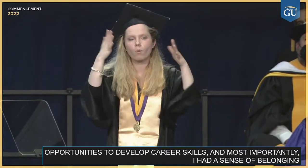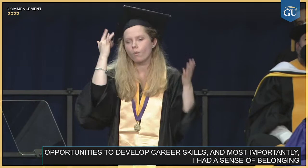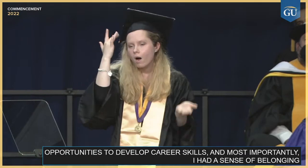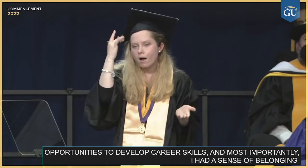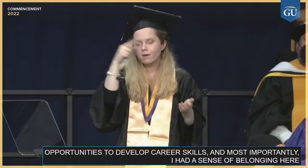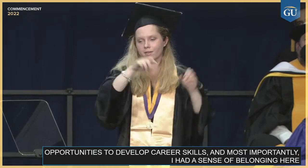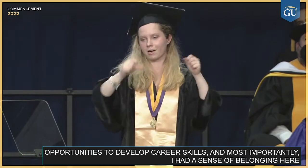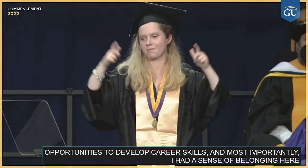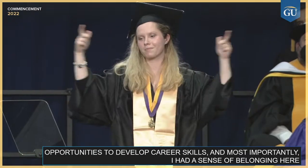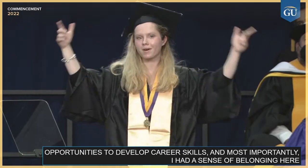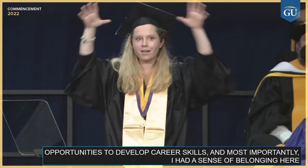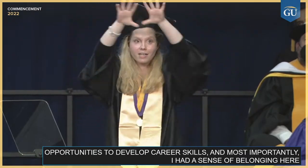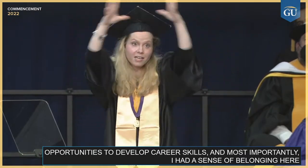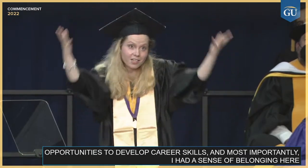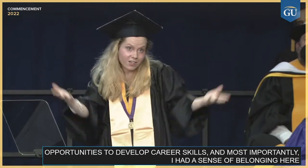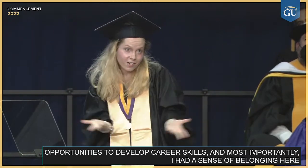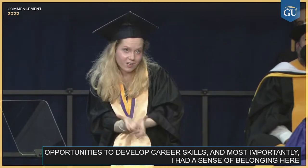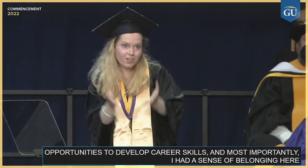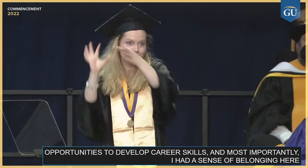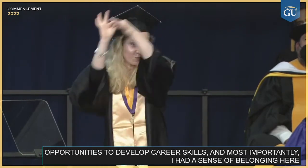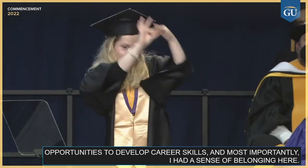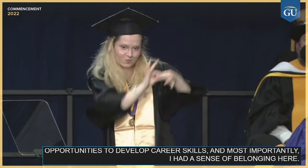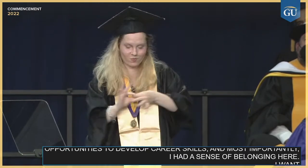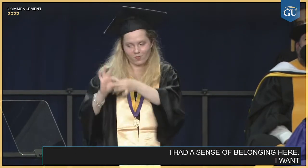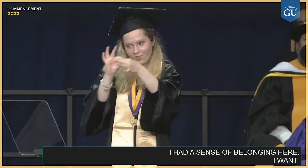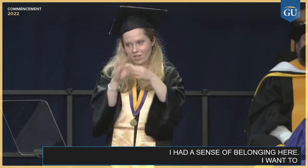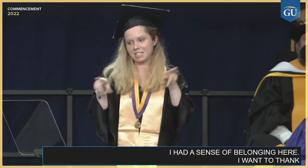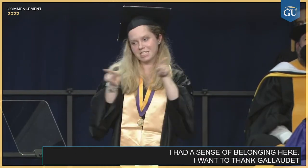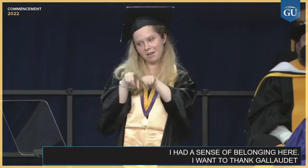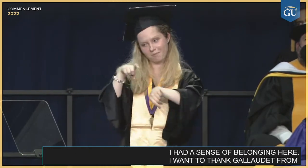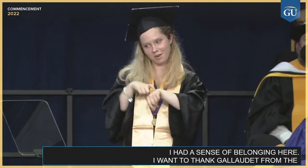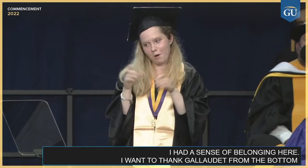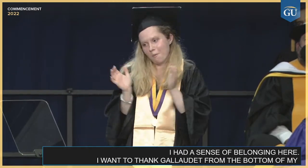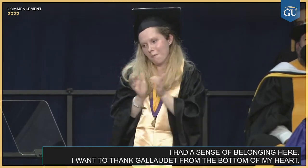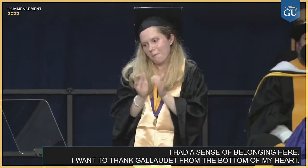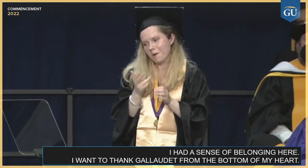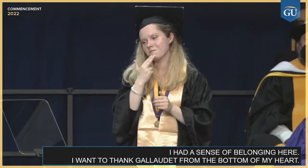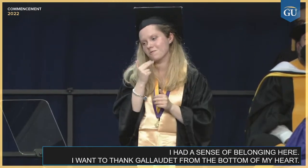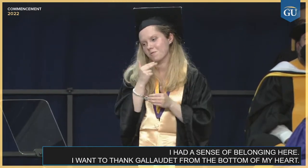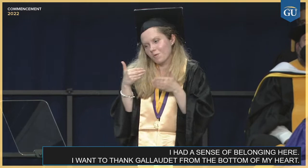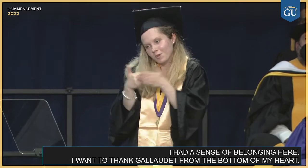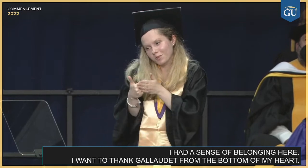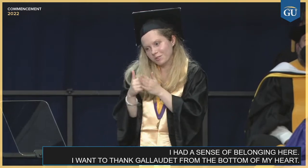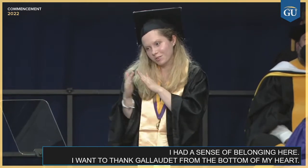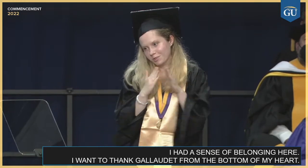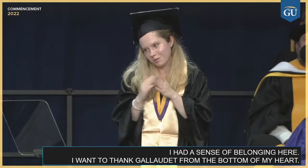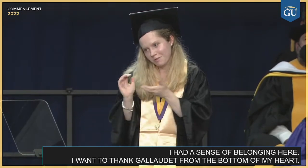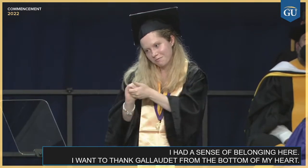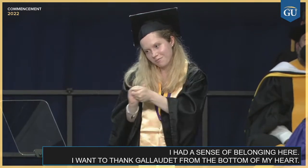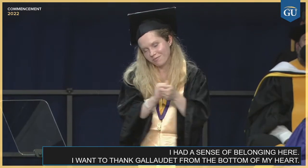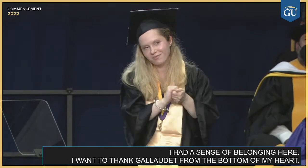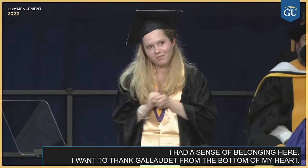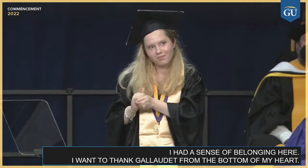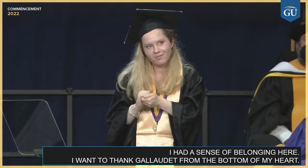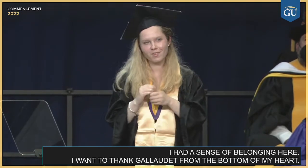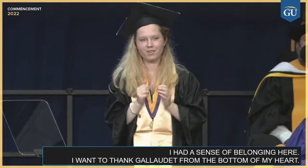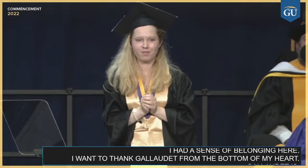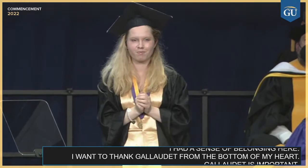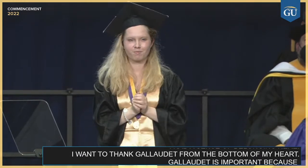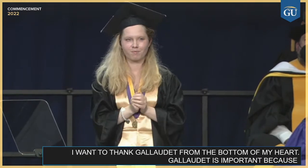my heart. Gallaudet is important because it is a large and interconnected world, and yet, at the same time,